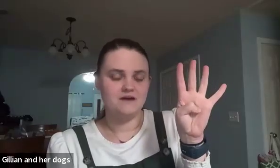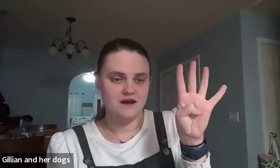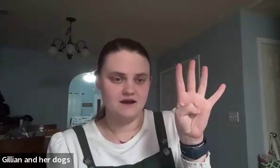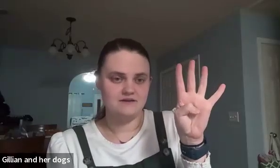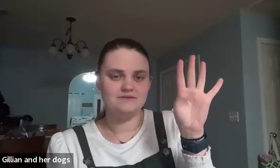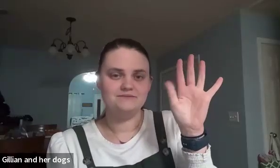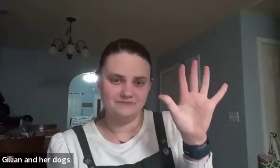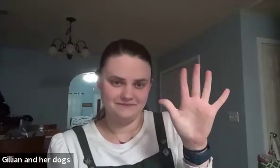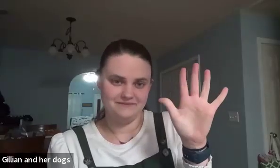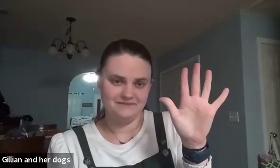5,